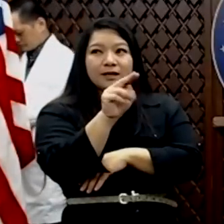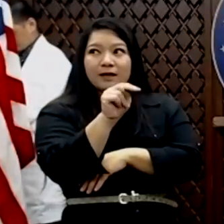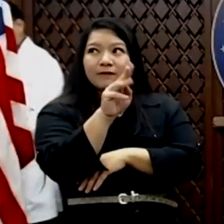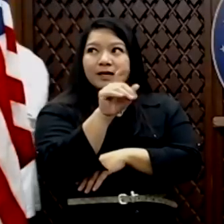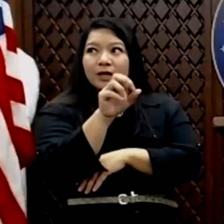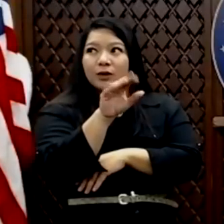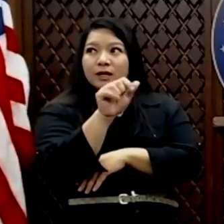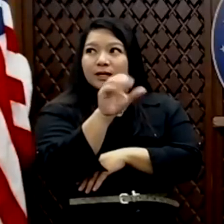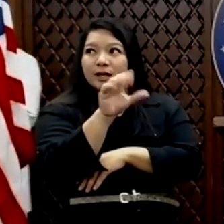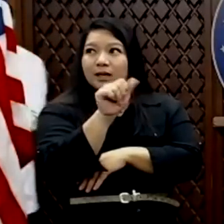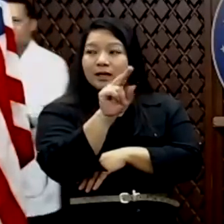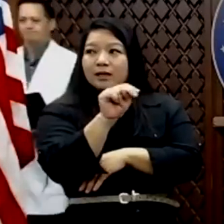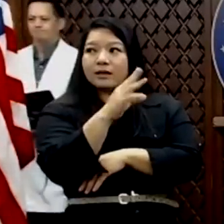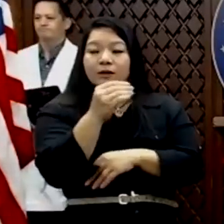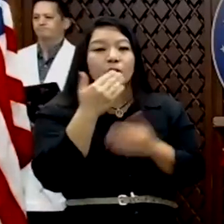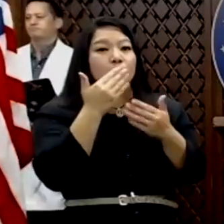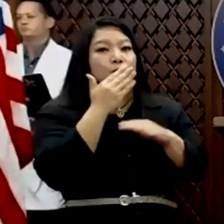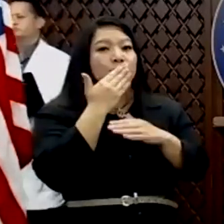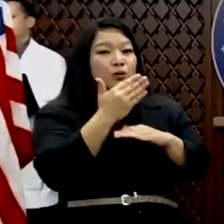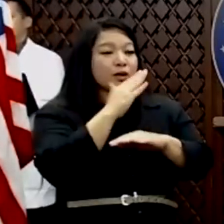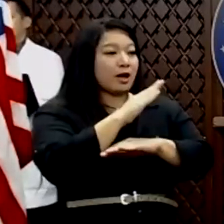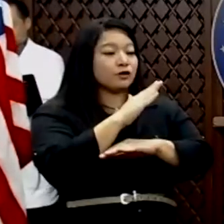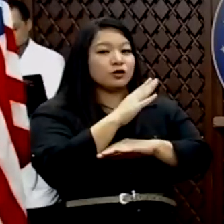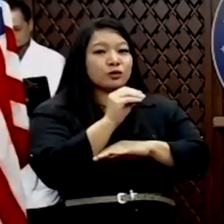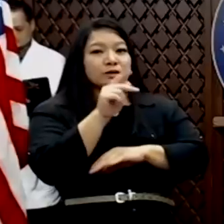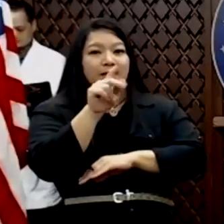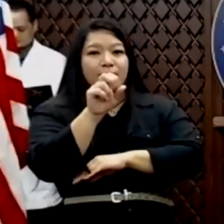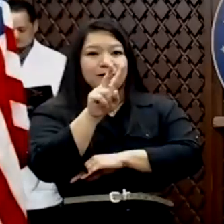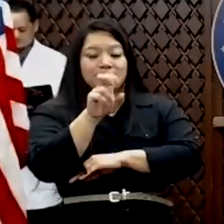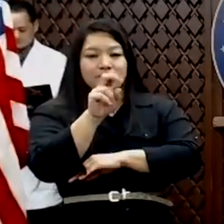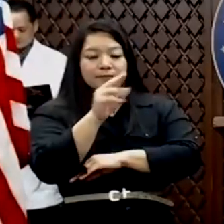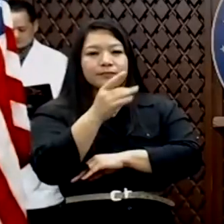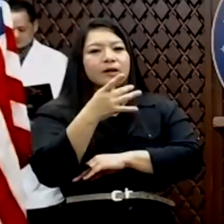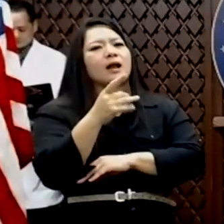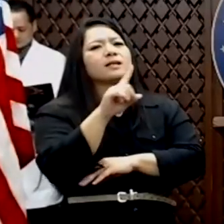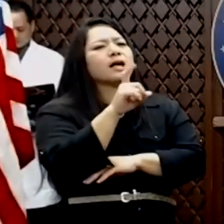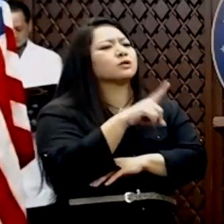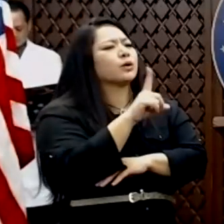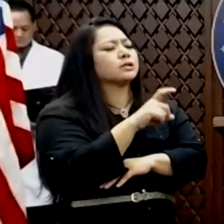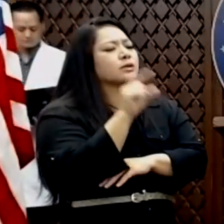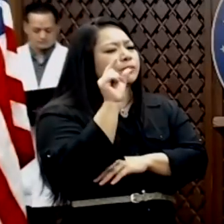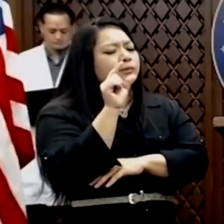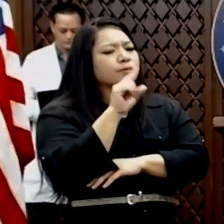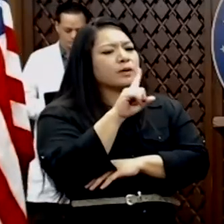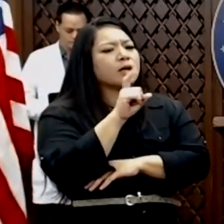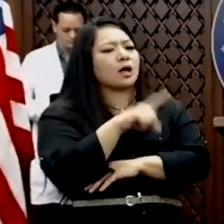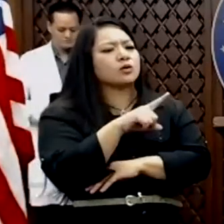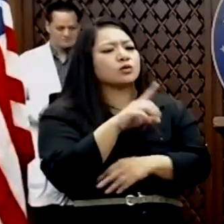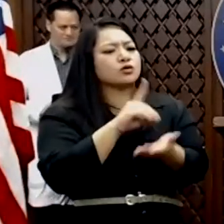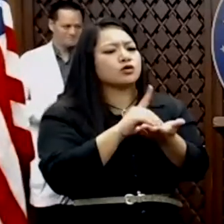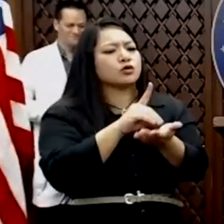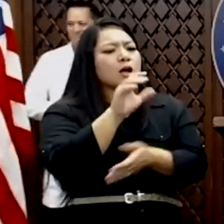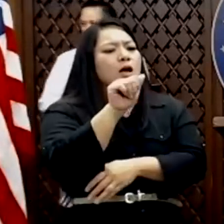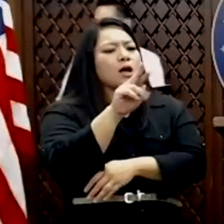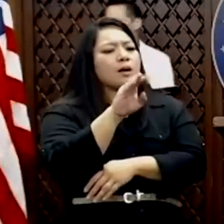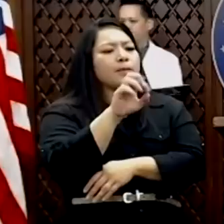Dr. Cabrera. Good afternoon, Kevin. I'd like to ask Dr. Cabrera for some